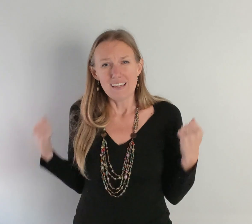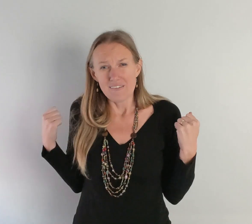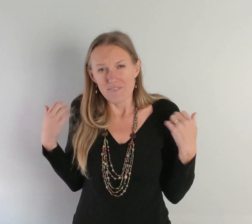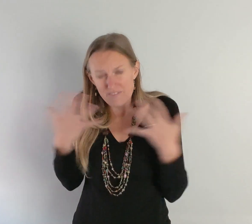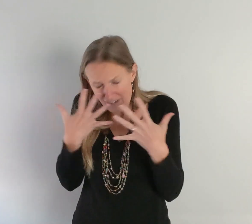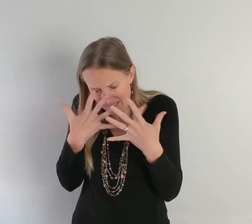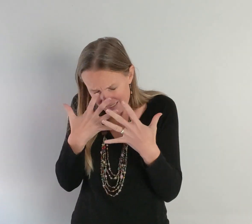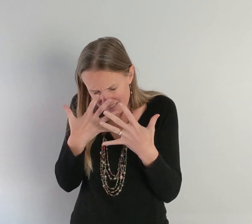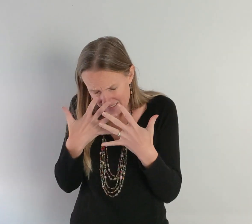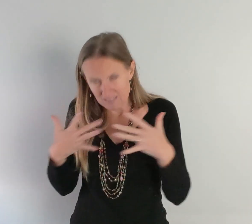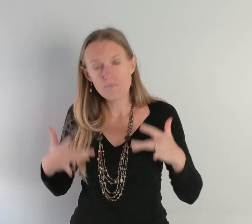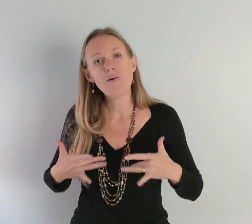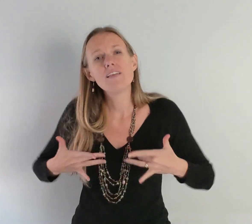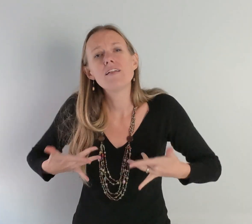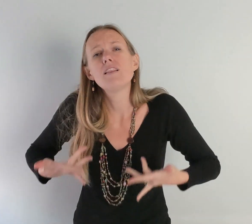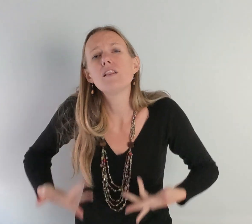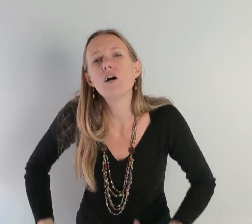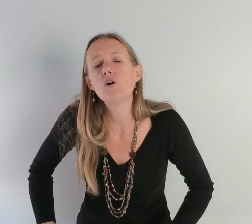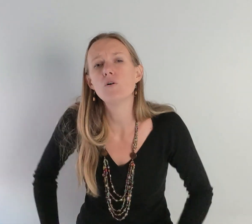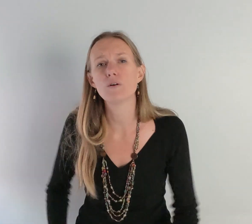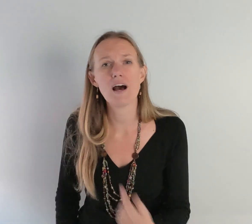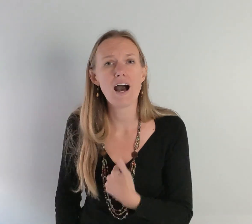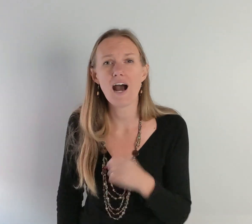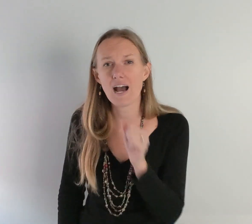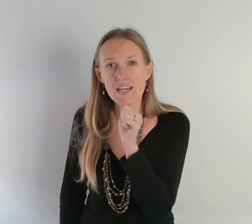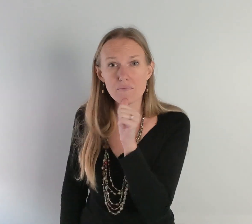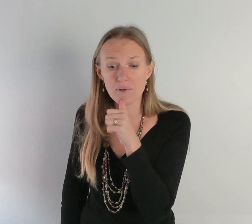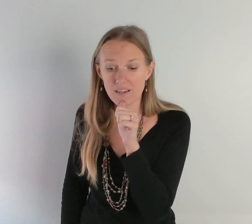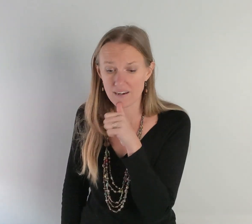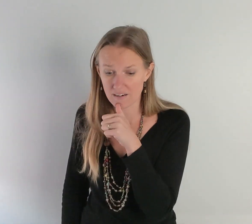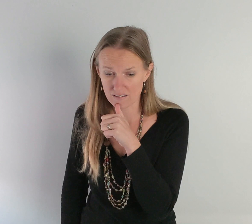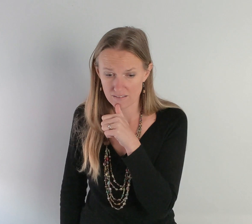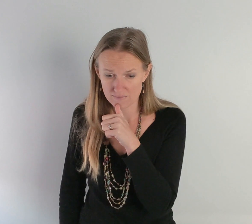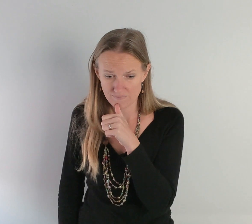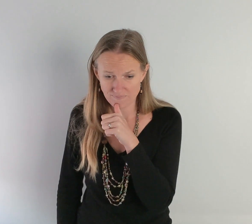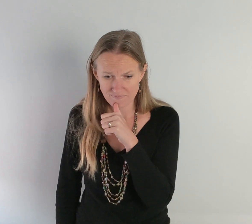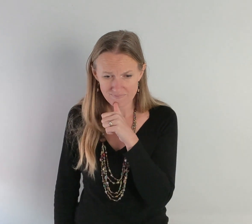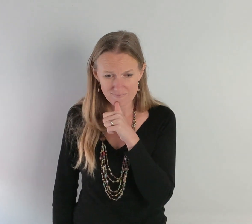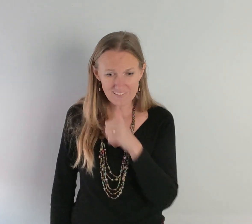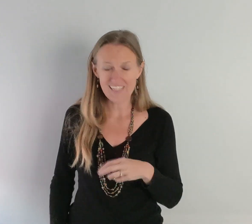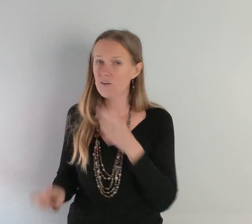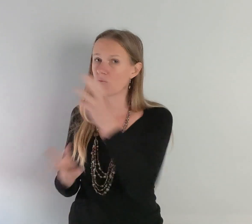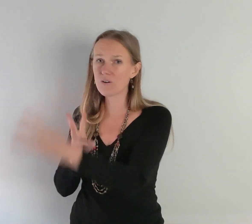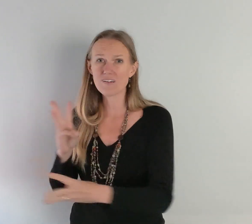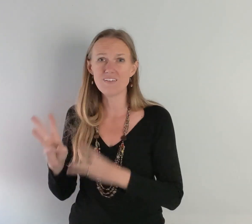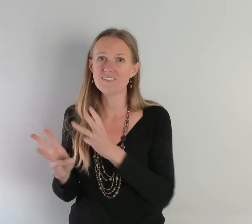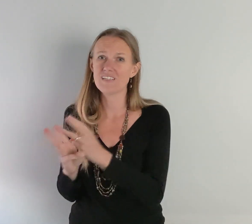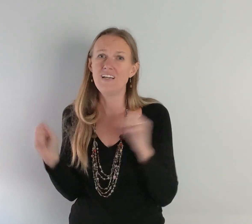am frightened by the load I bear. In a world